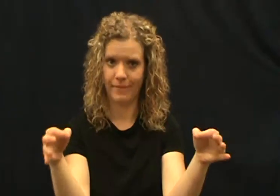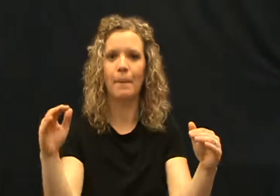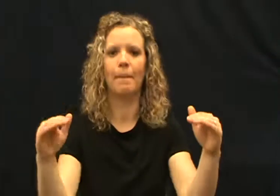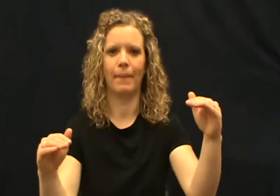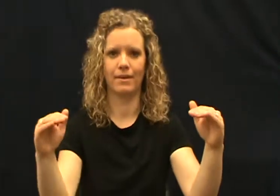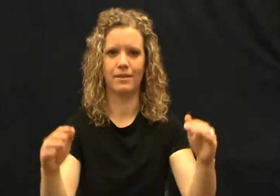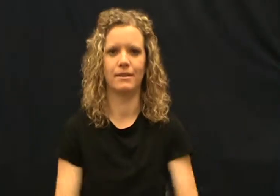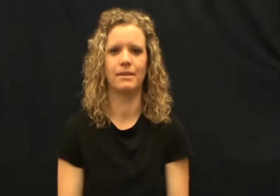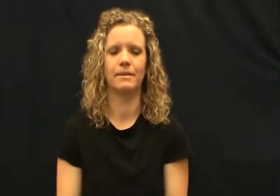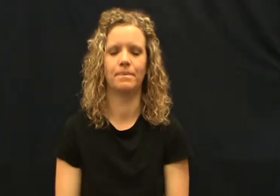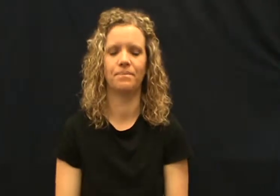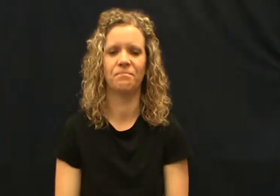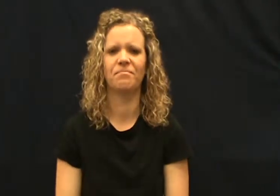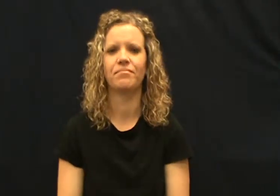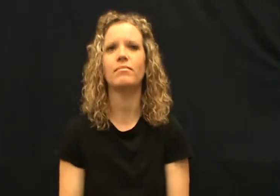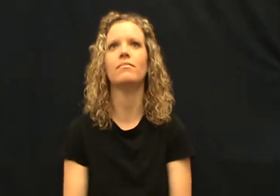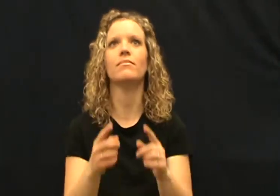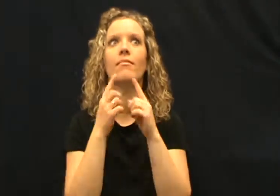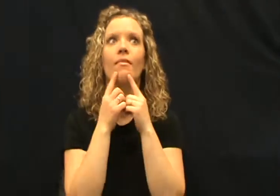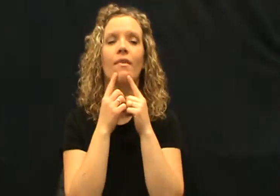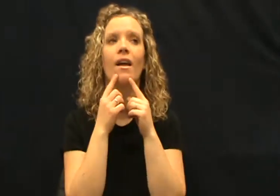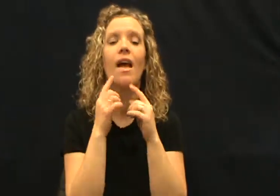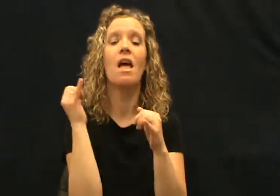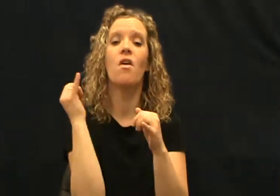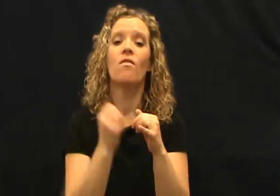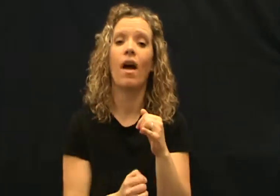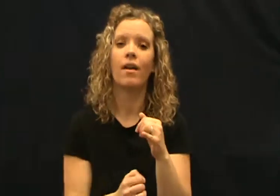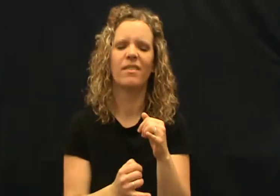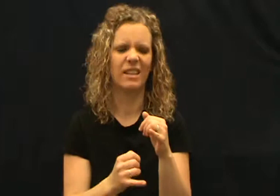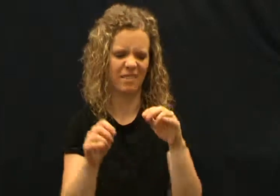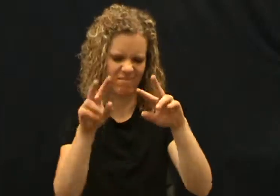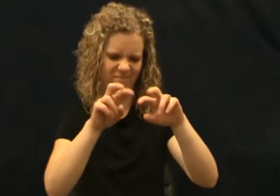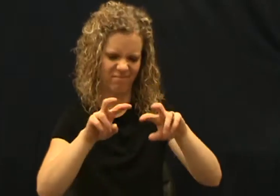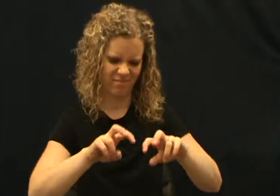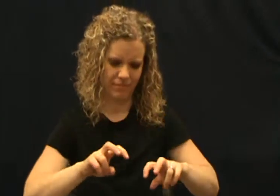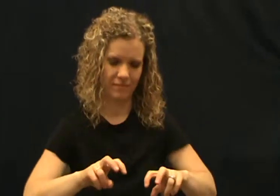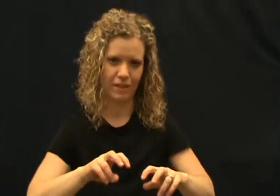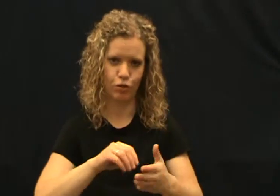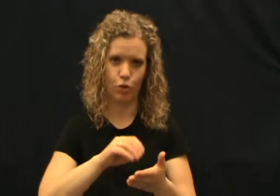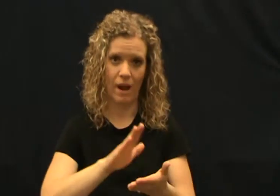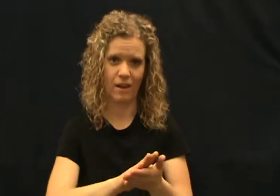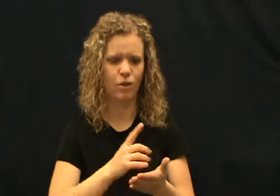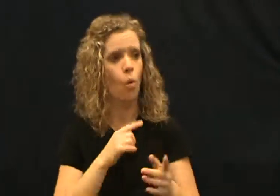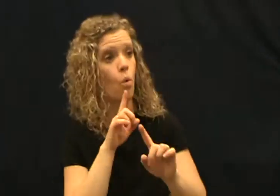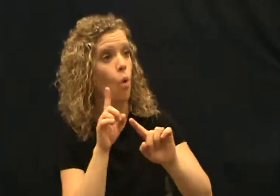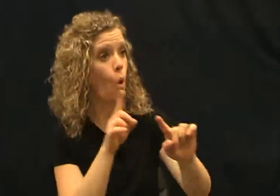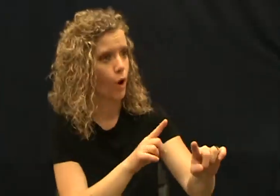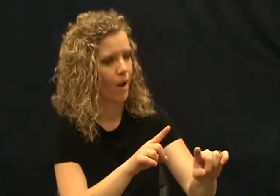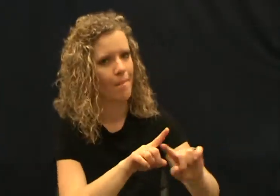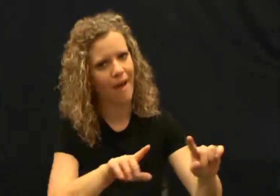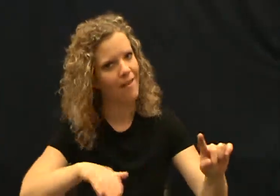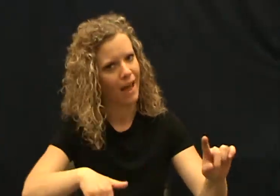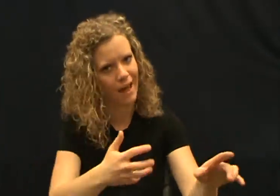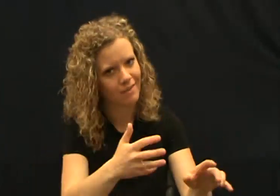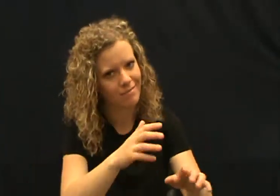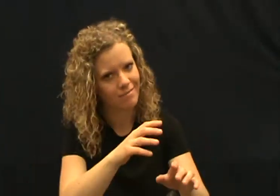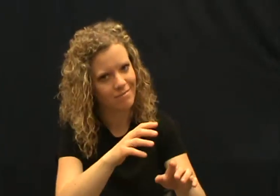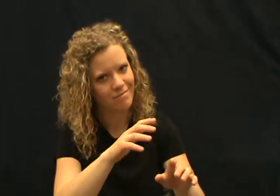Finally, let's take a look at that transaction where we ordered but hadn't yet received the cookware. Okay, now we received the